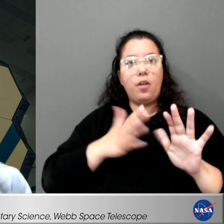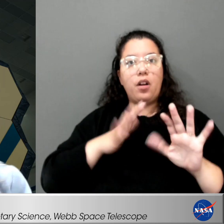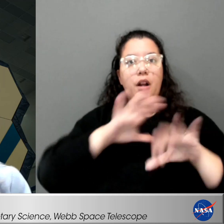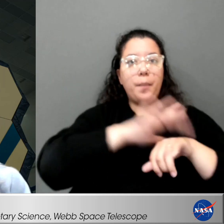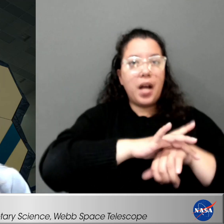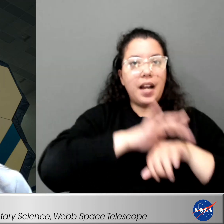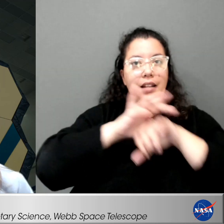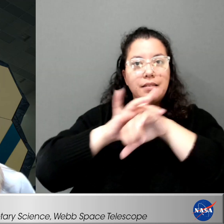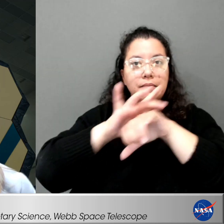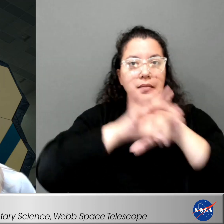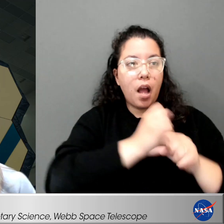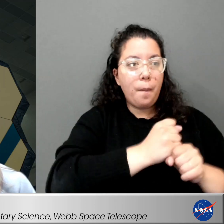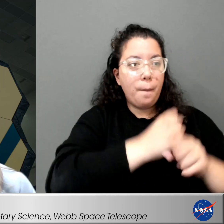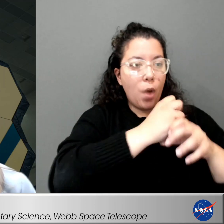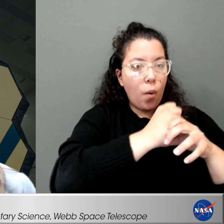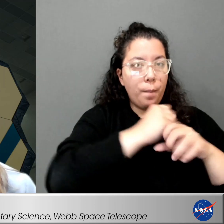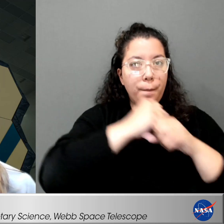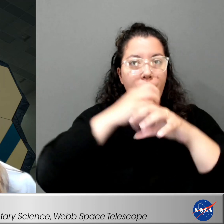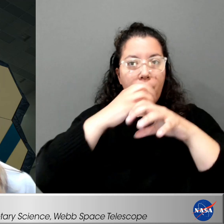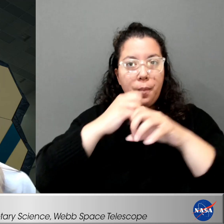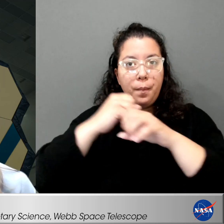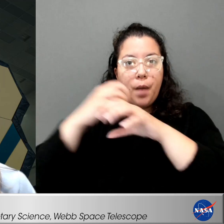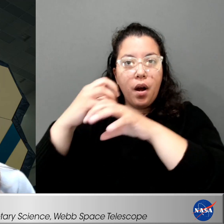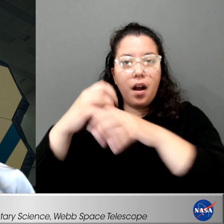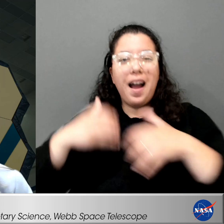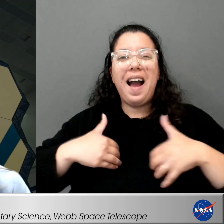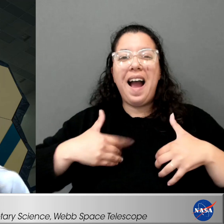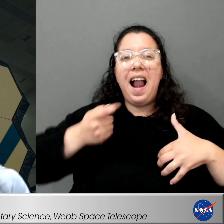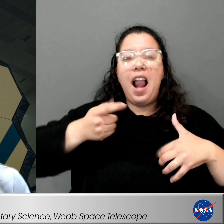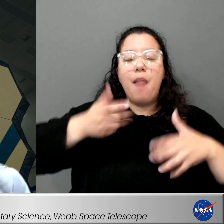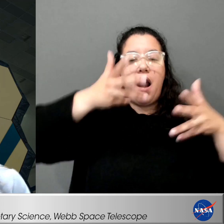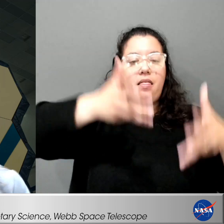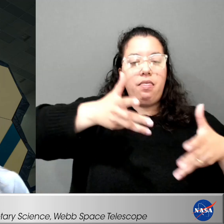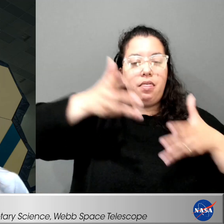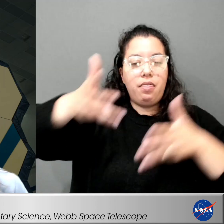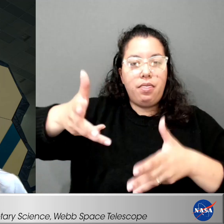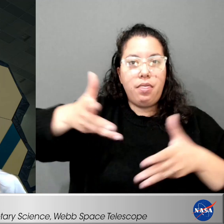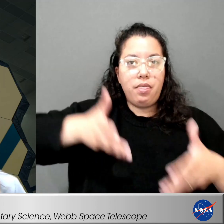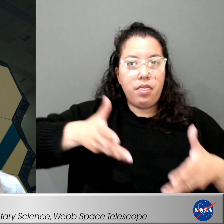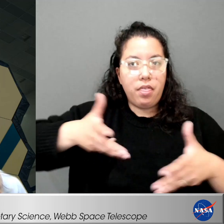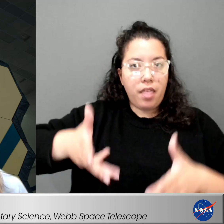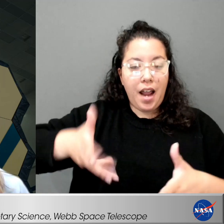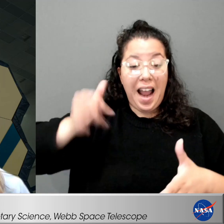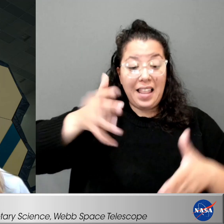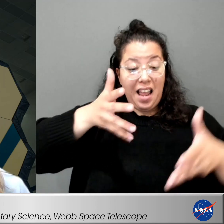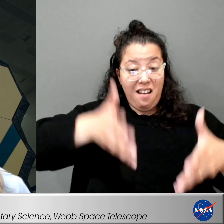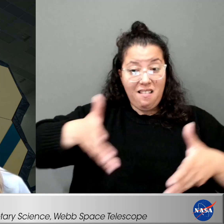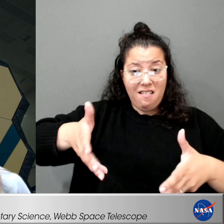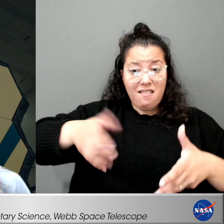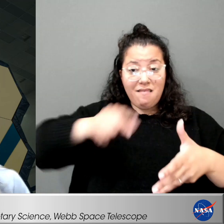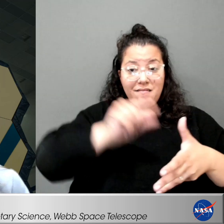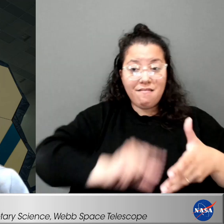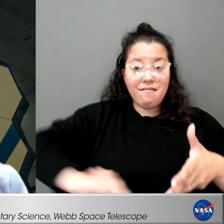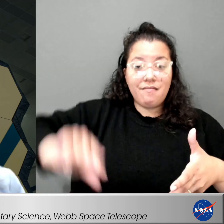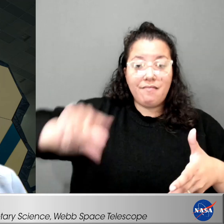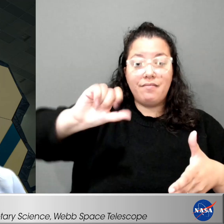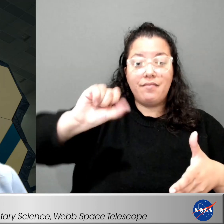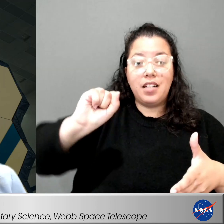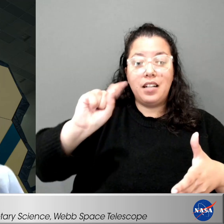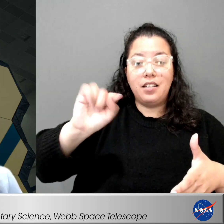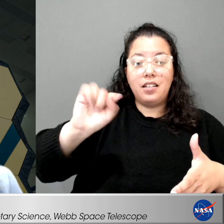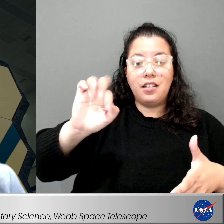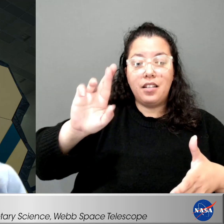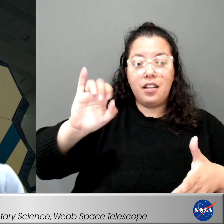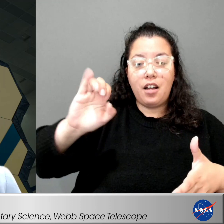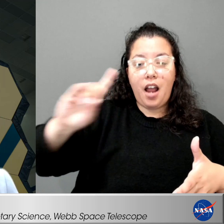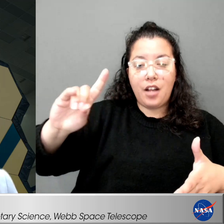major regions are known as the asteroid belt, which is sort of between Mars and Jupiter. And sometimes